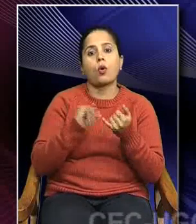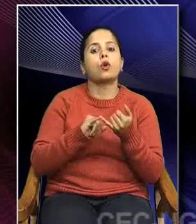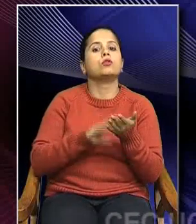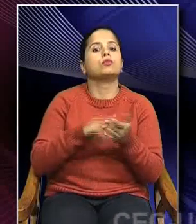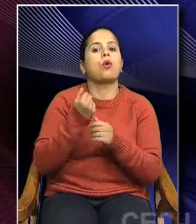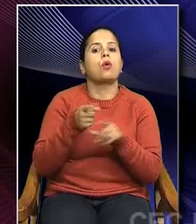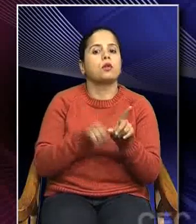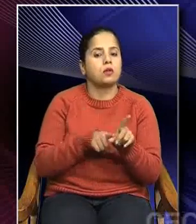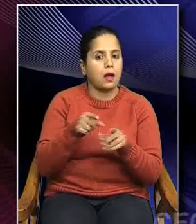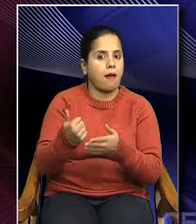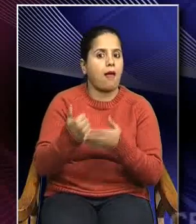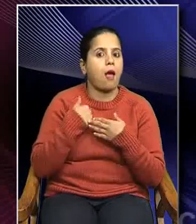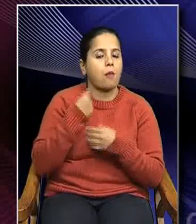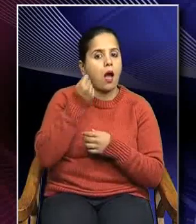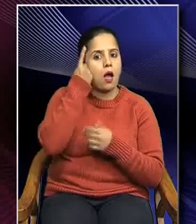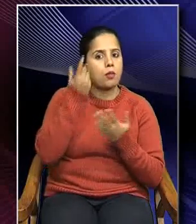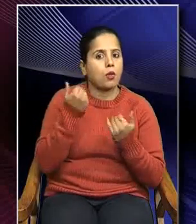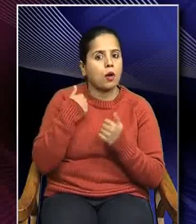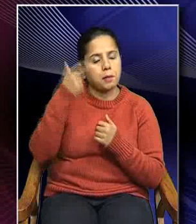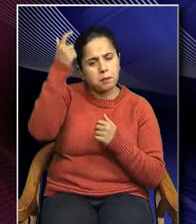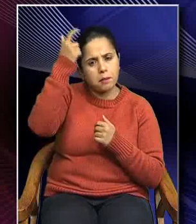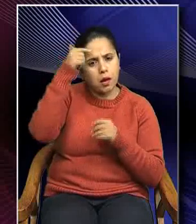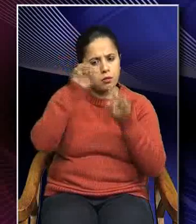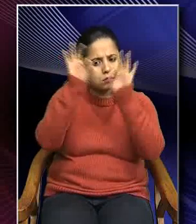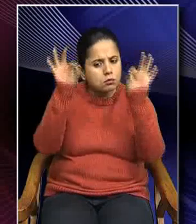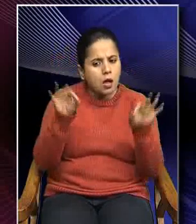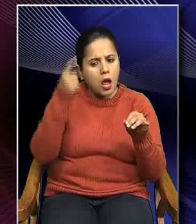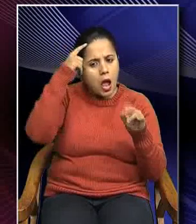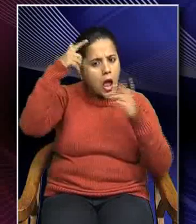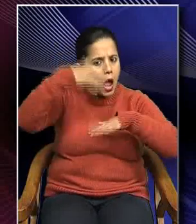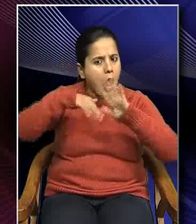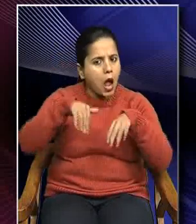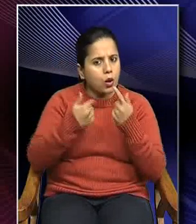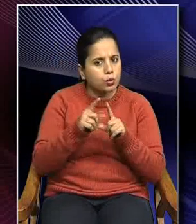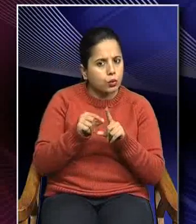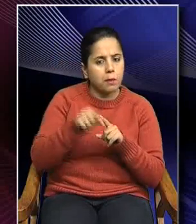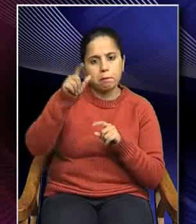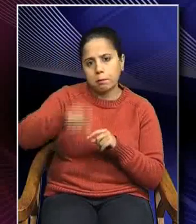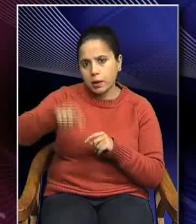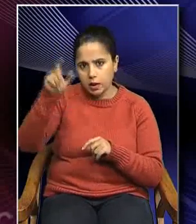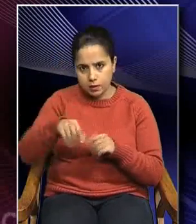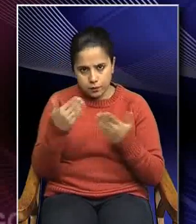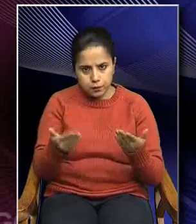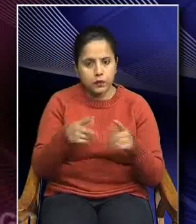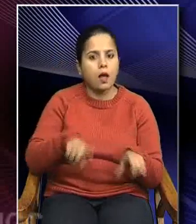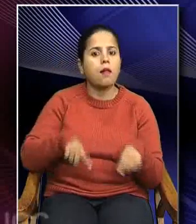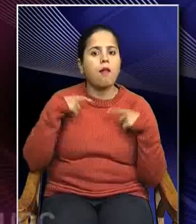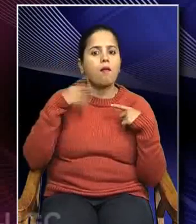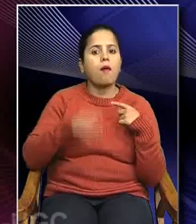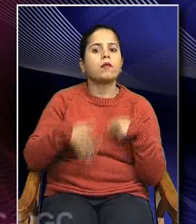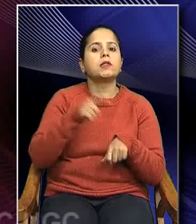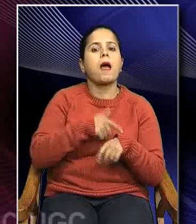us understand the mental frame of the people living in these